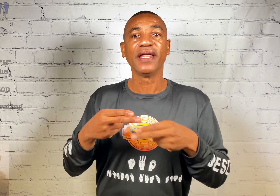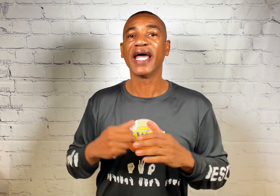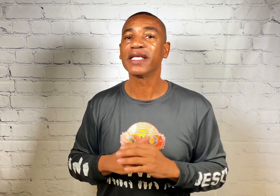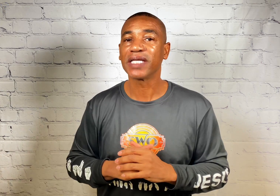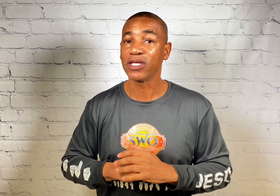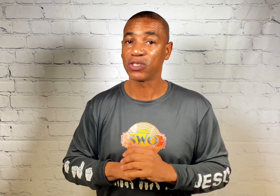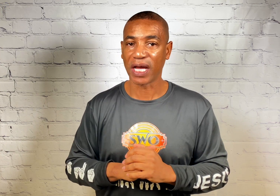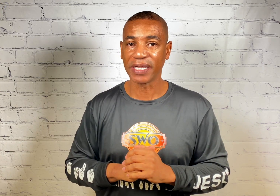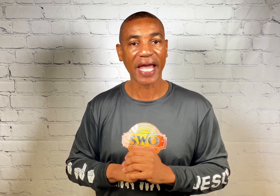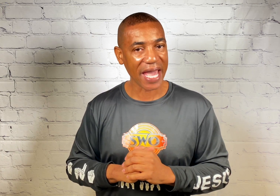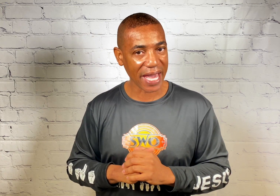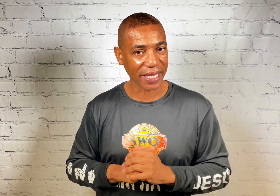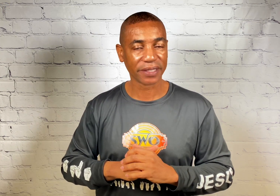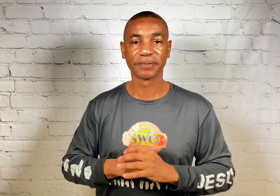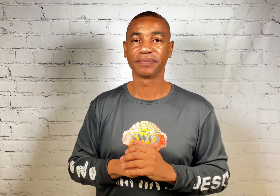that is how you sign egg.